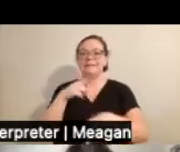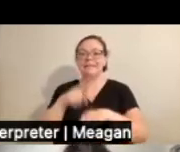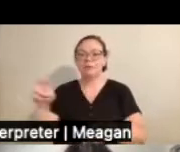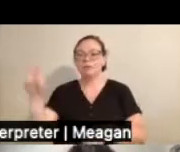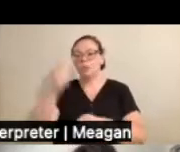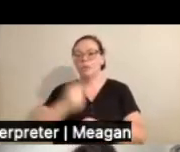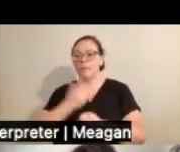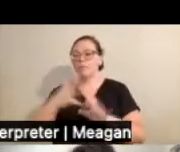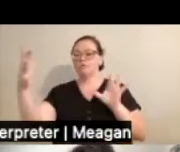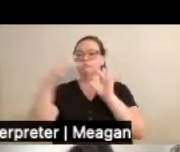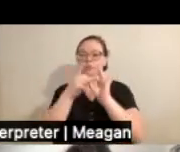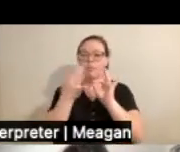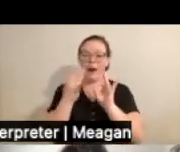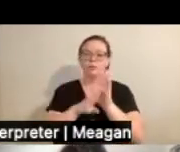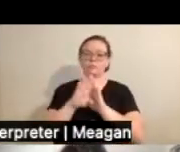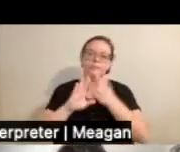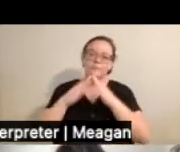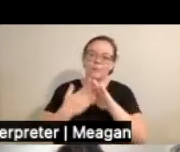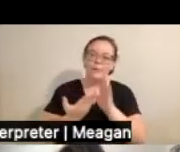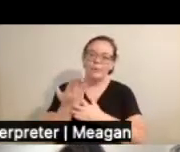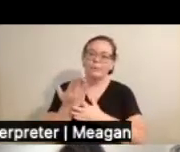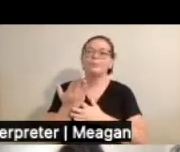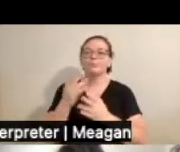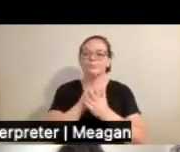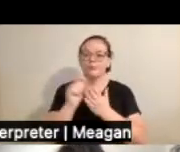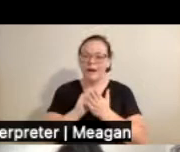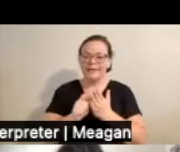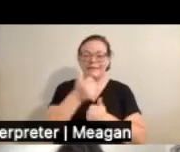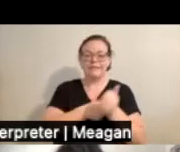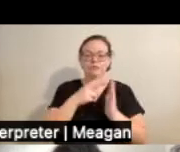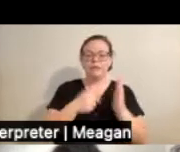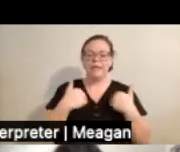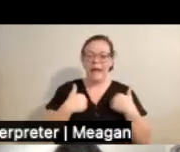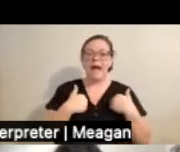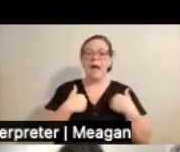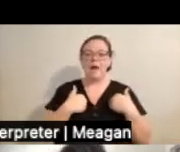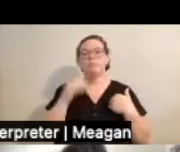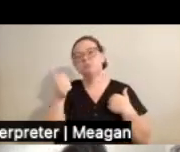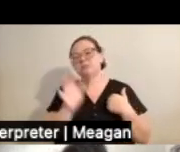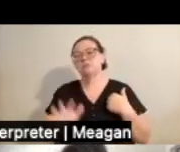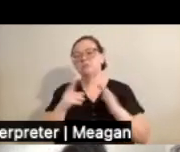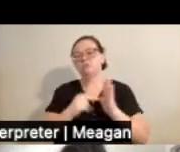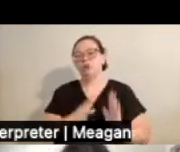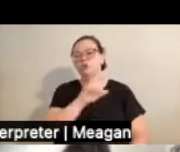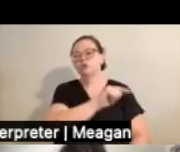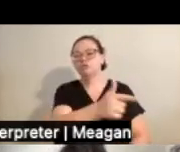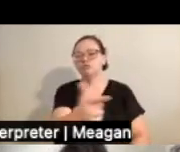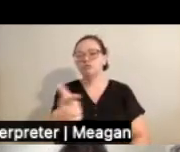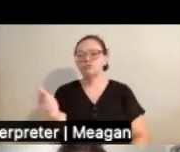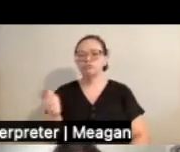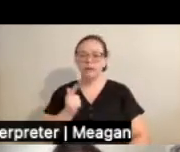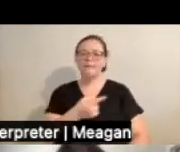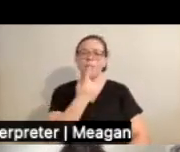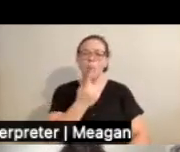to create community through writing. At each of our readings, we have an opening round of 10 or so readers who will read a